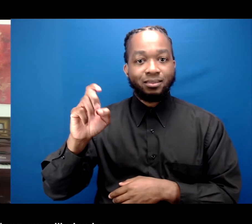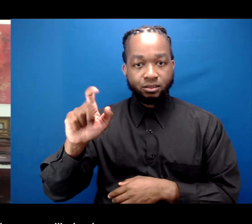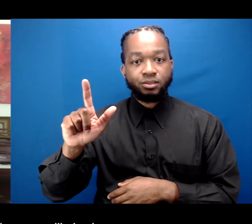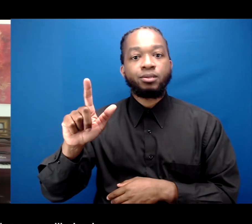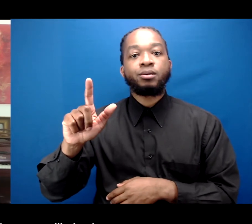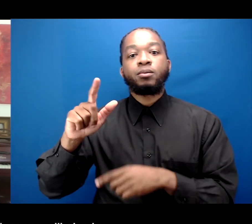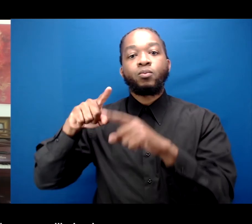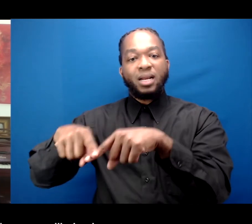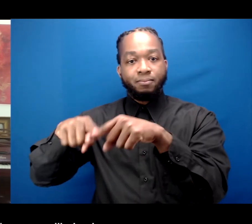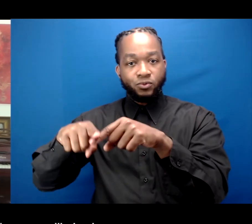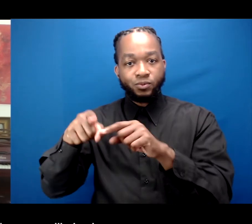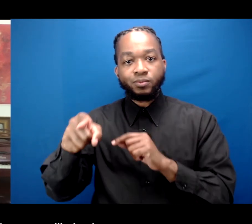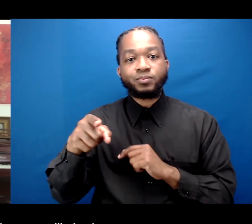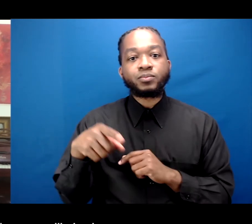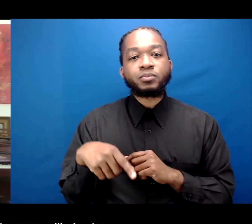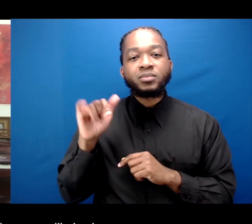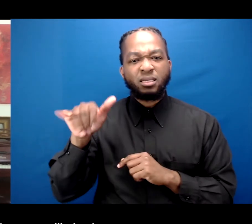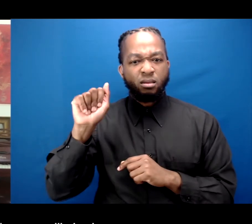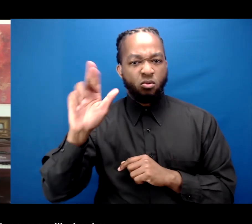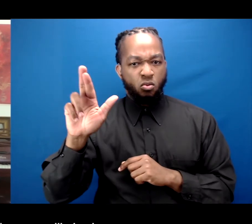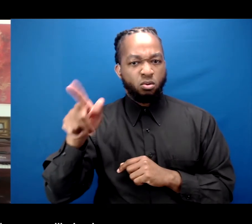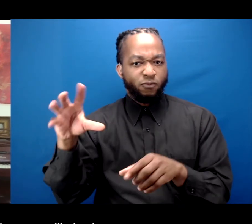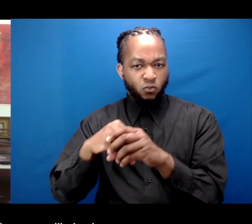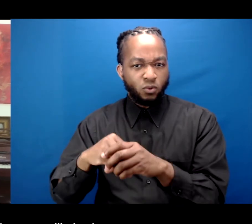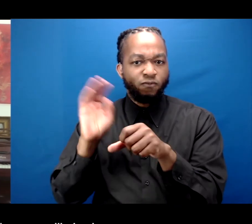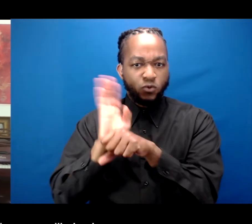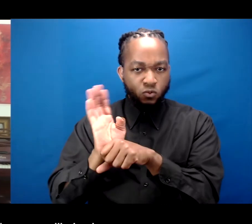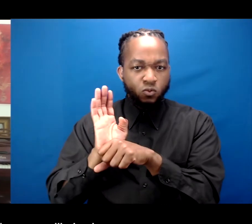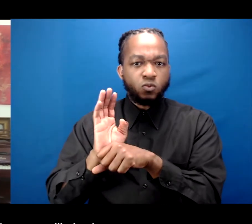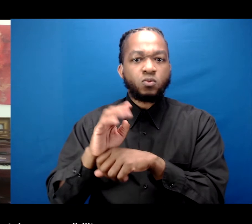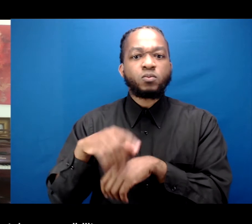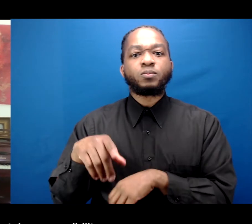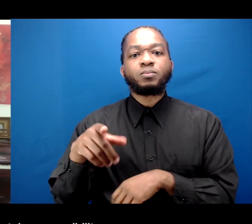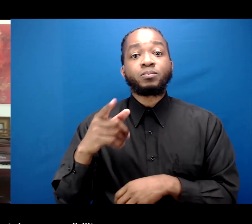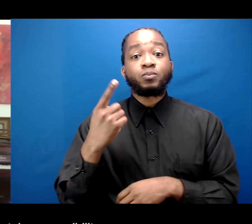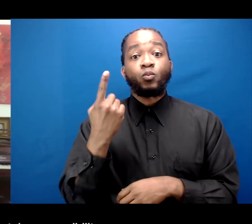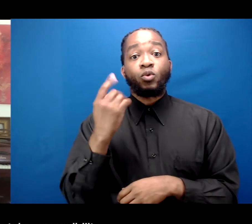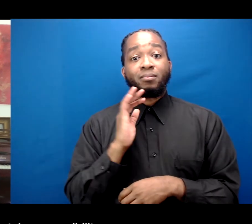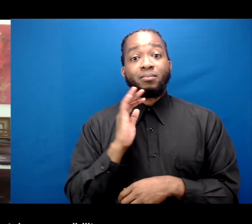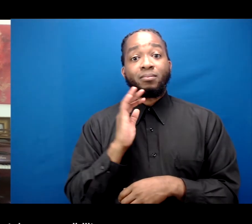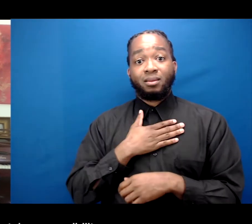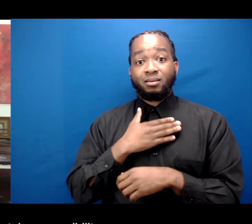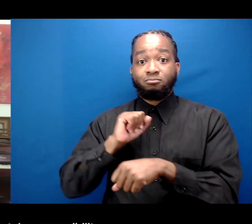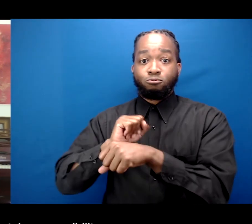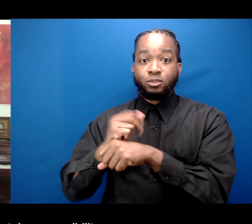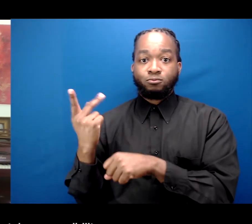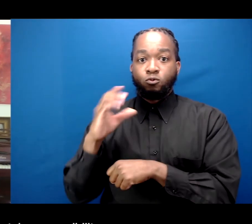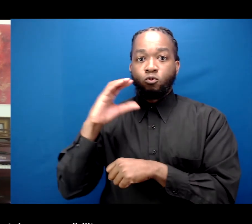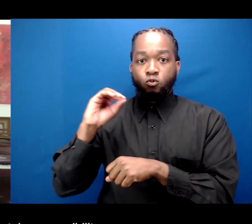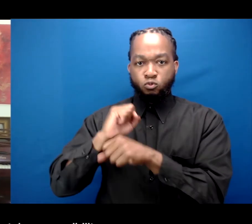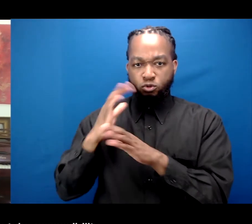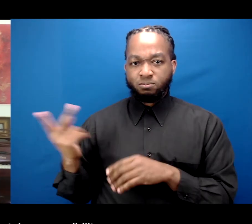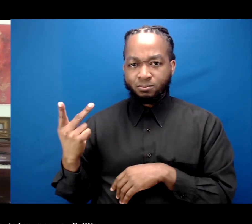Facebook colleagues will also be participating in a panel about XR gaming through the TDI conference. We take